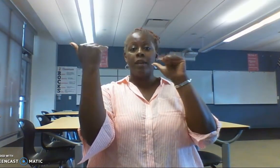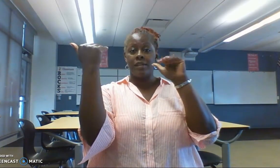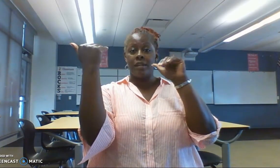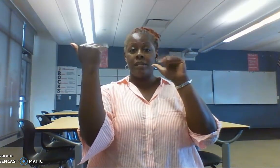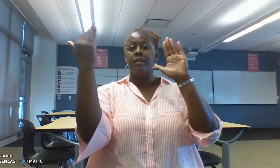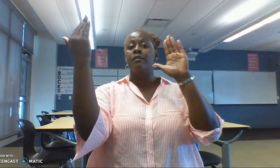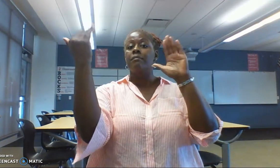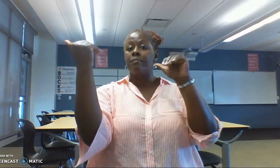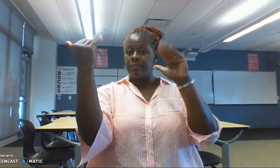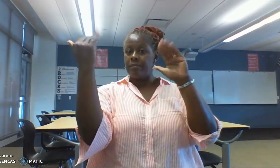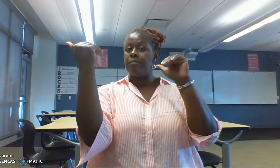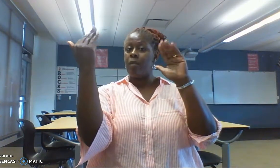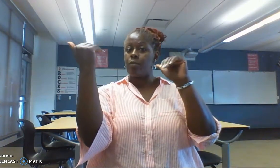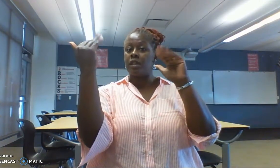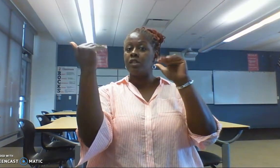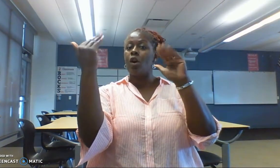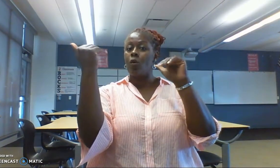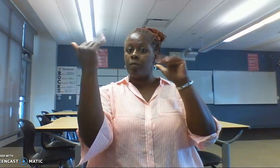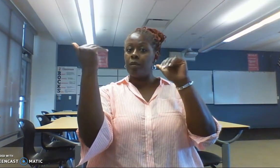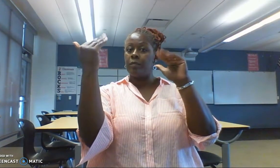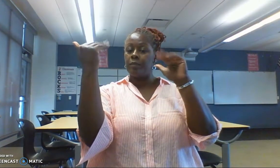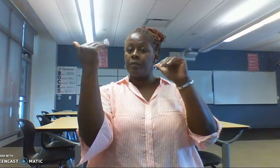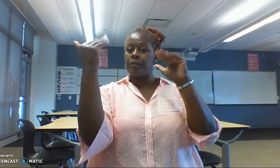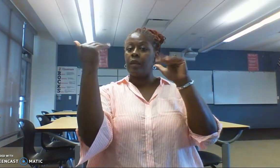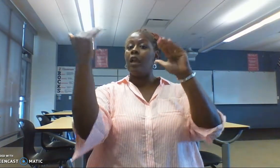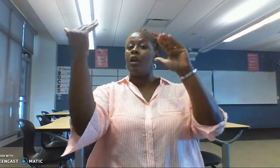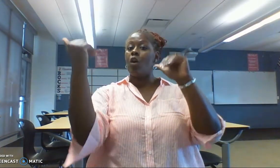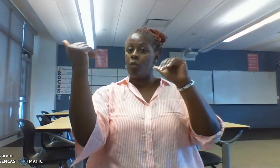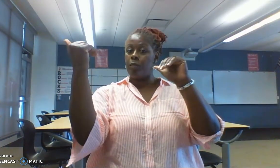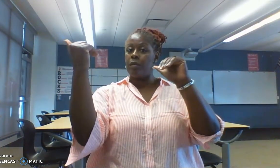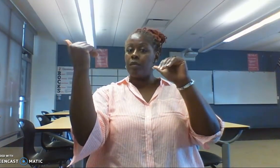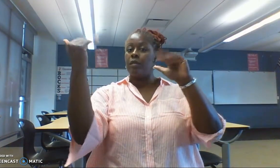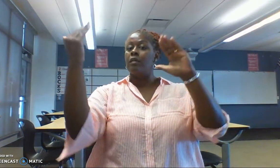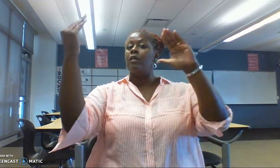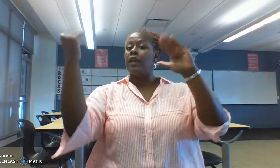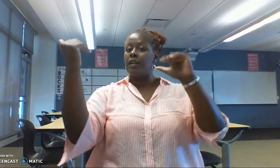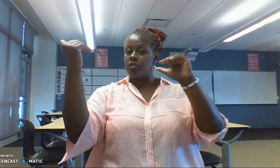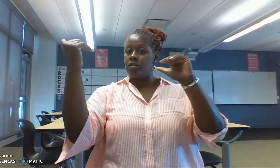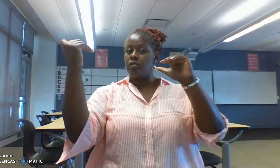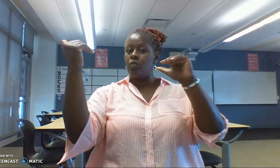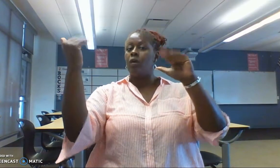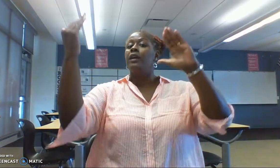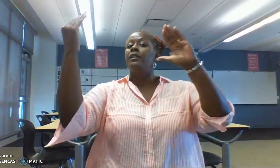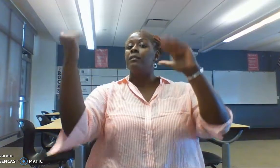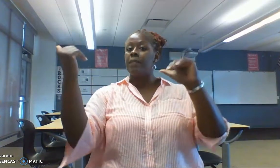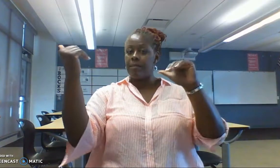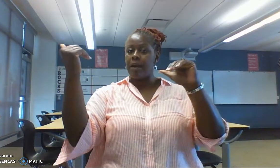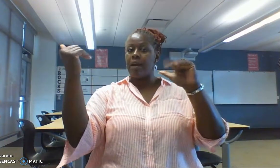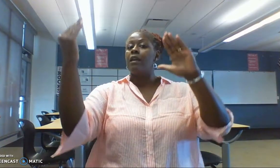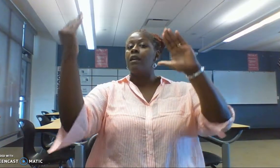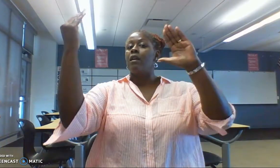present represents hope. Okay? Hope. And you just do one bye-bye.